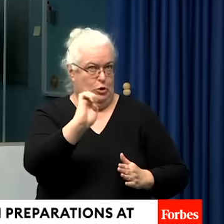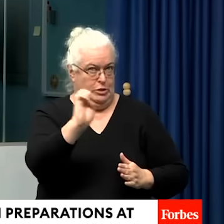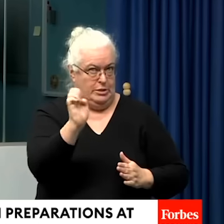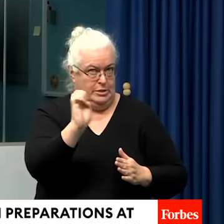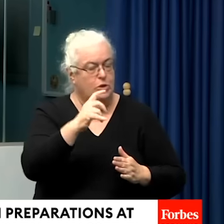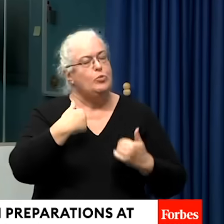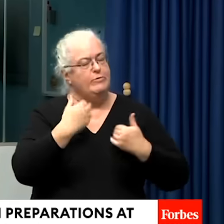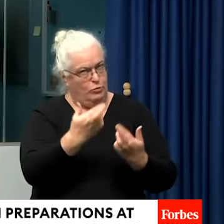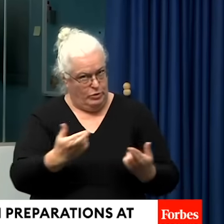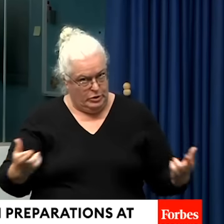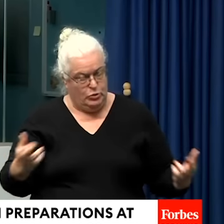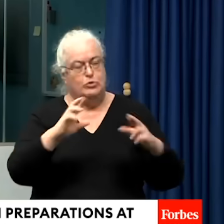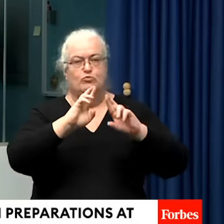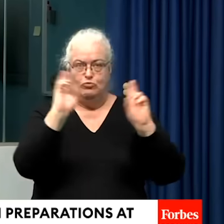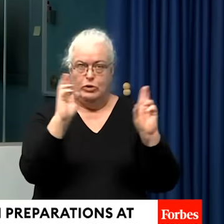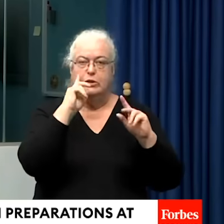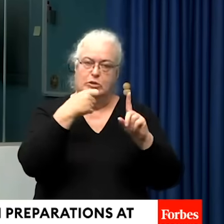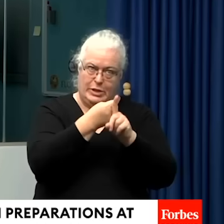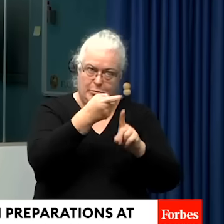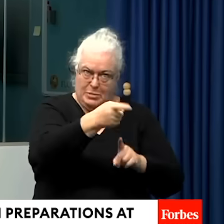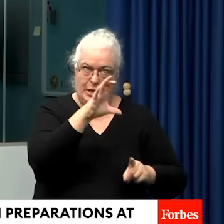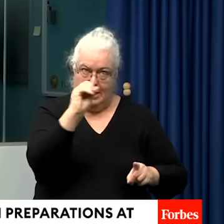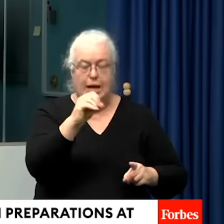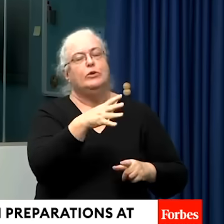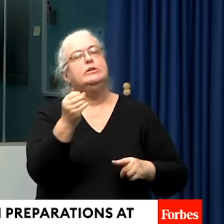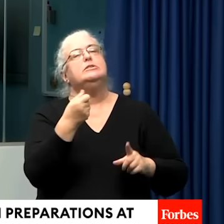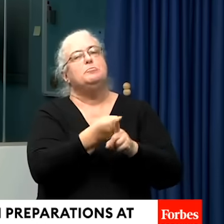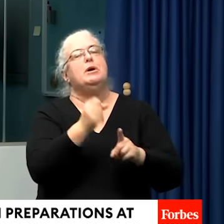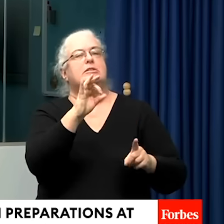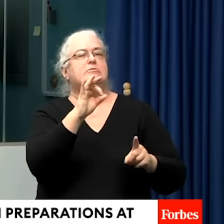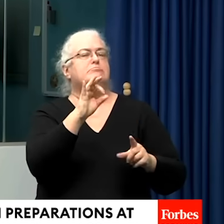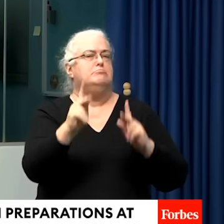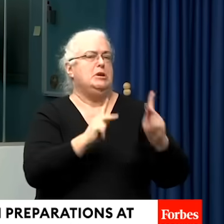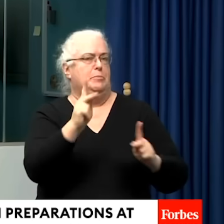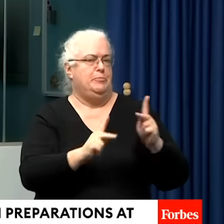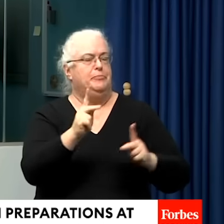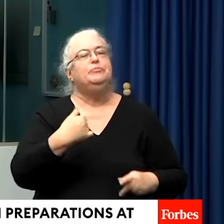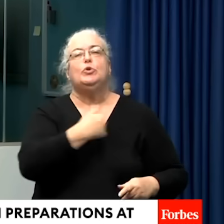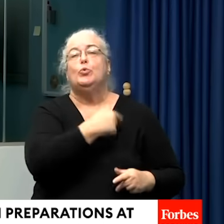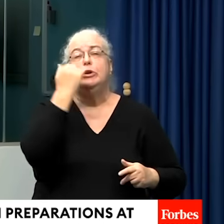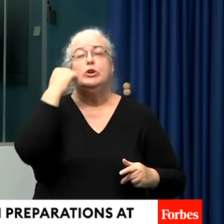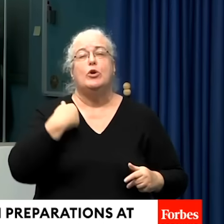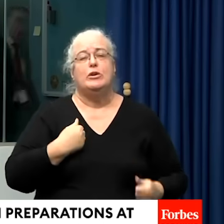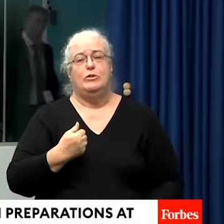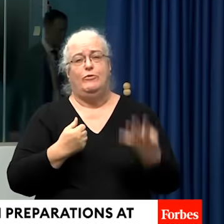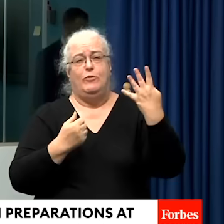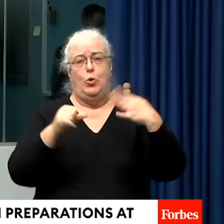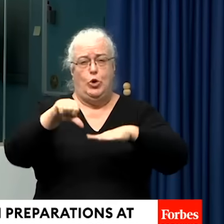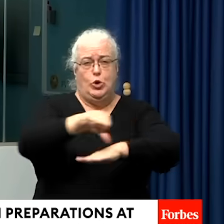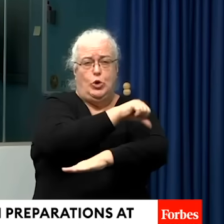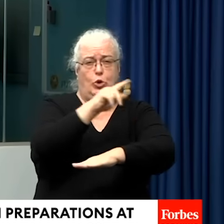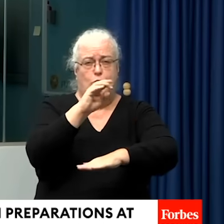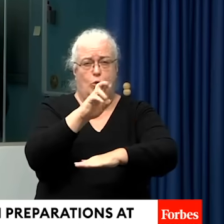the resources needed to help impacted counties and impacted Floridians. We know that there have been at least 4 tornadoes that have